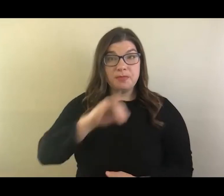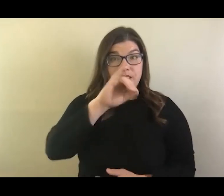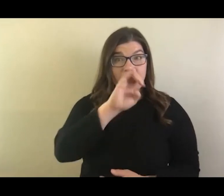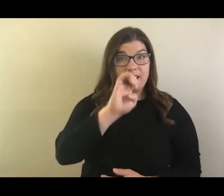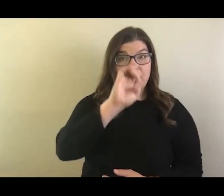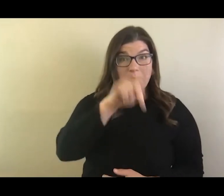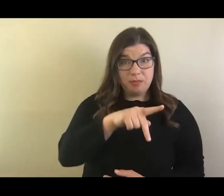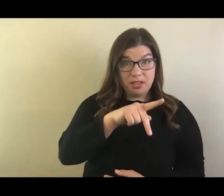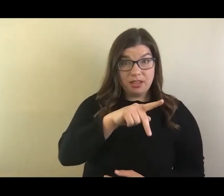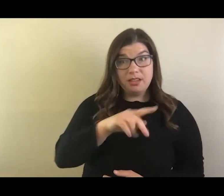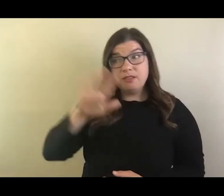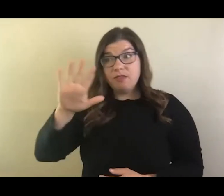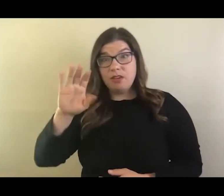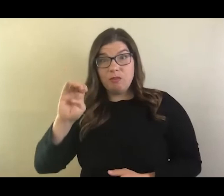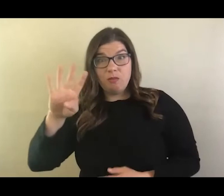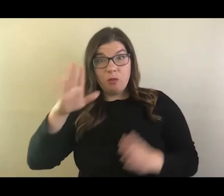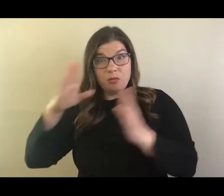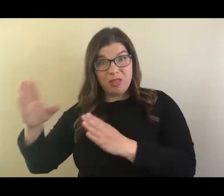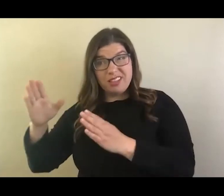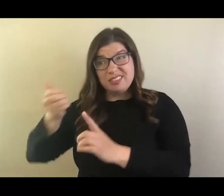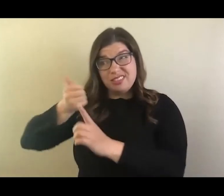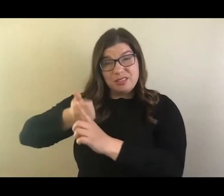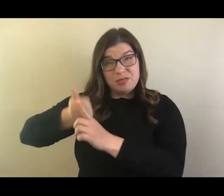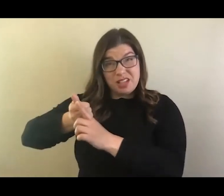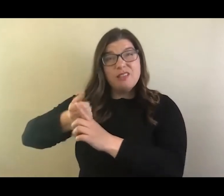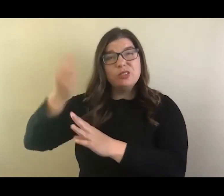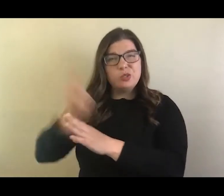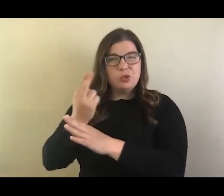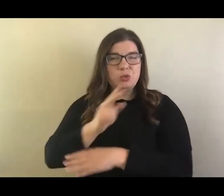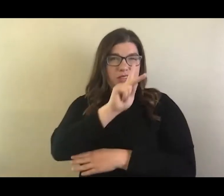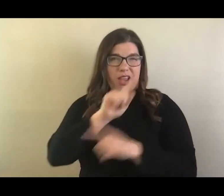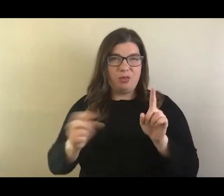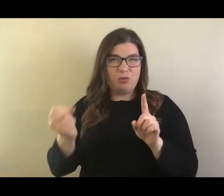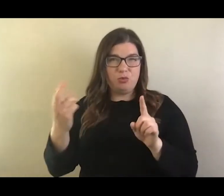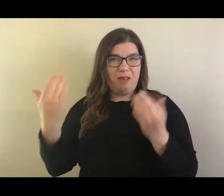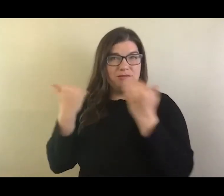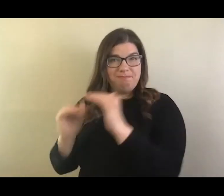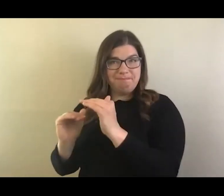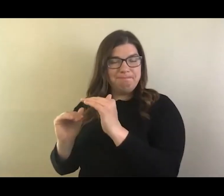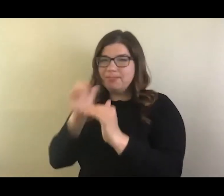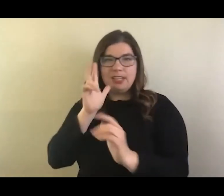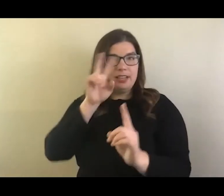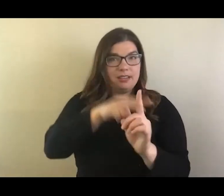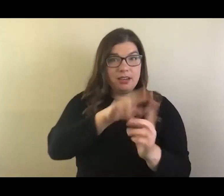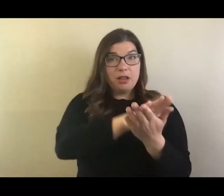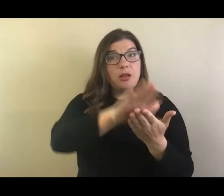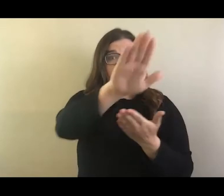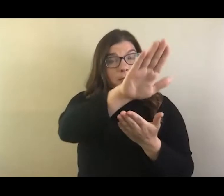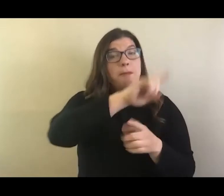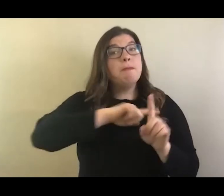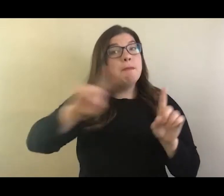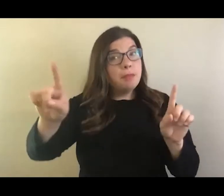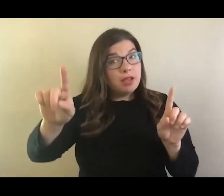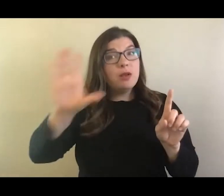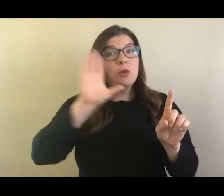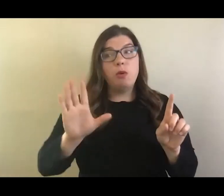IEPs and 504s are K-12 documents. They are not continued at the college level. However, we do refer to the